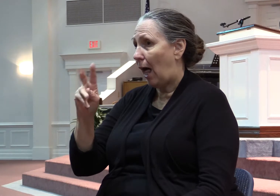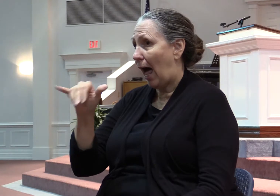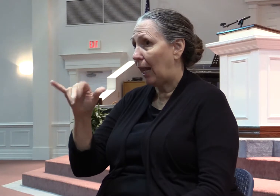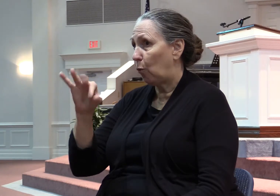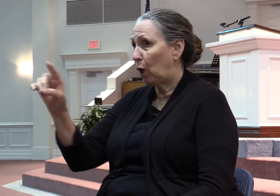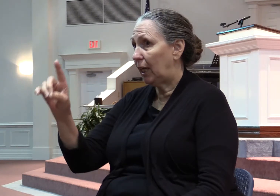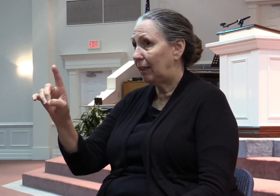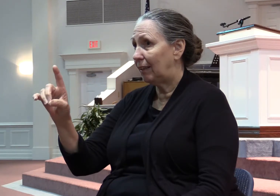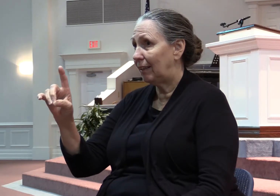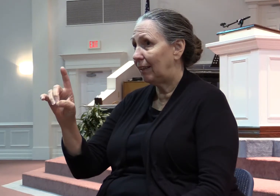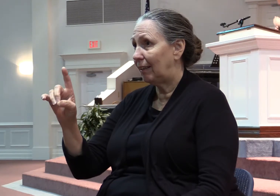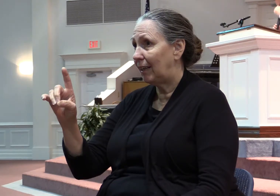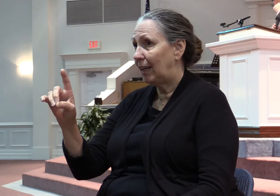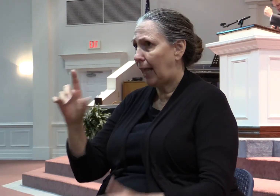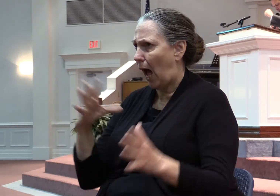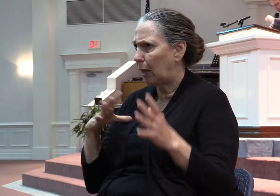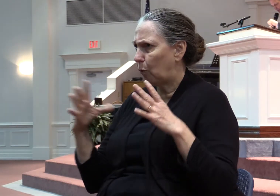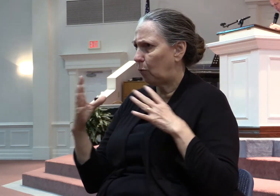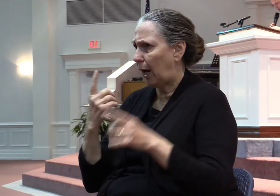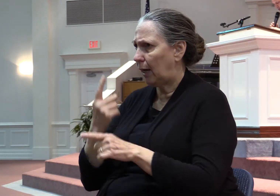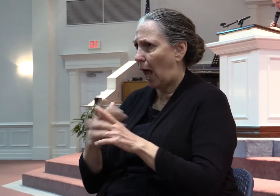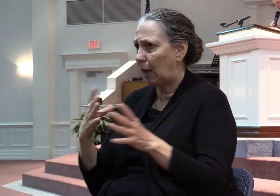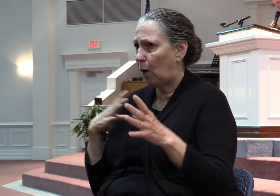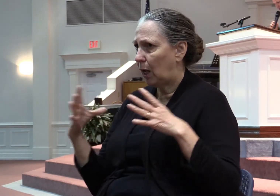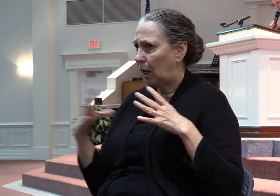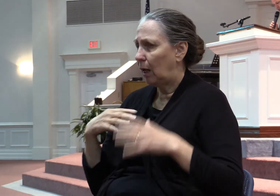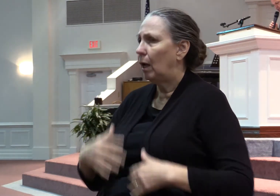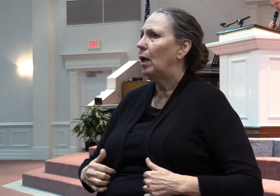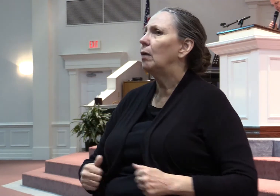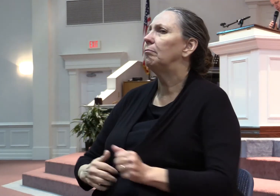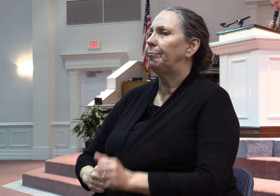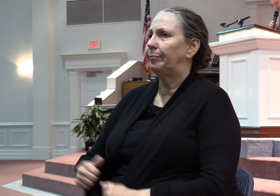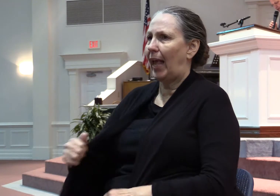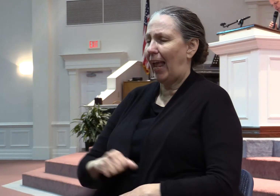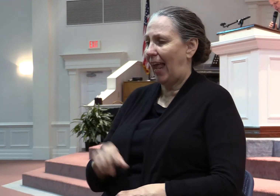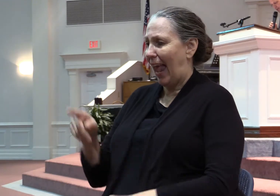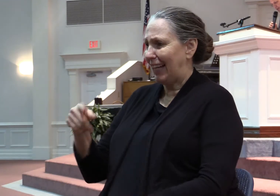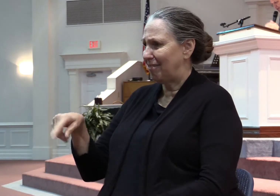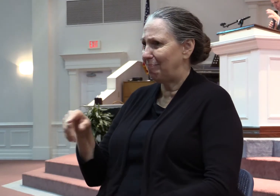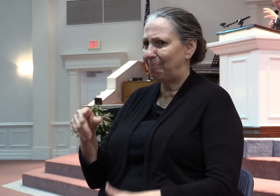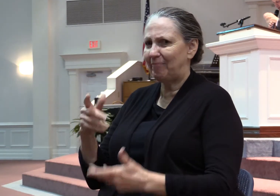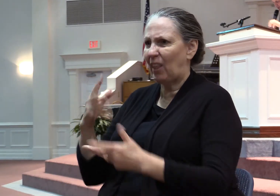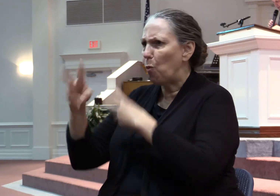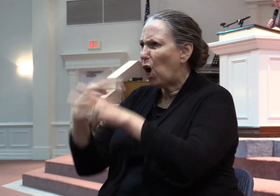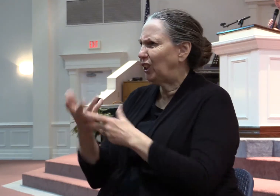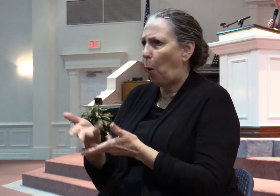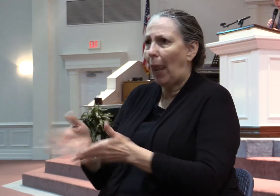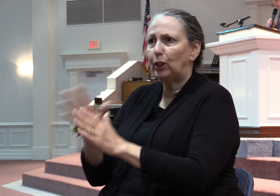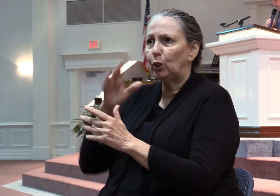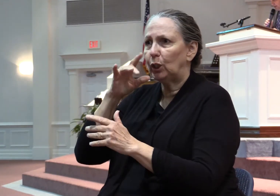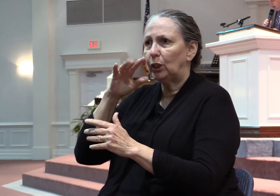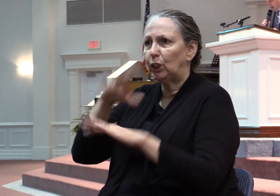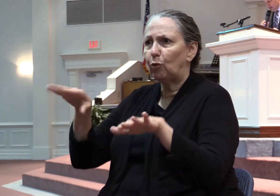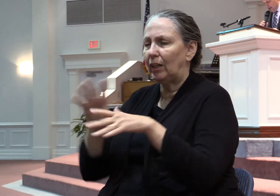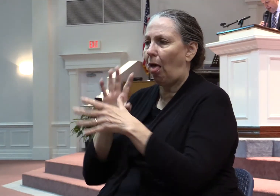industry. They smote the men that were at the door with blindness, both small and great. They wearied to find the door. And the men